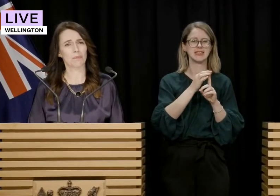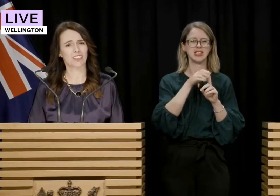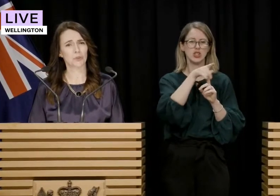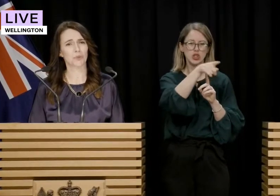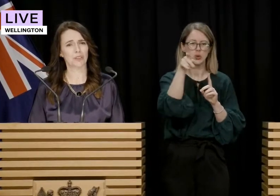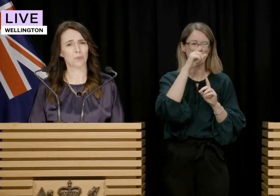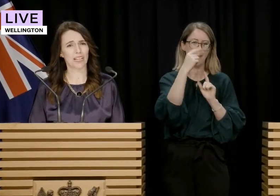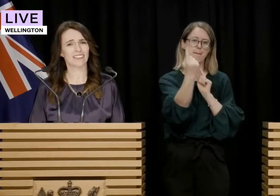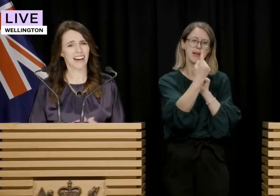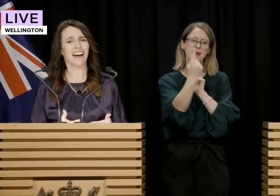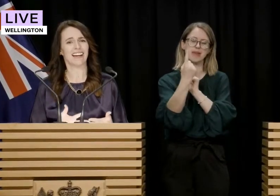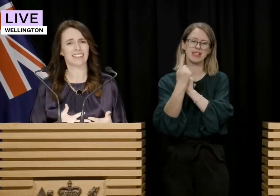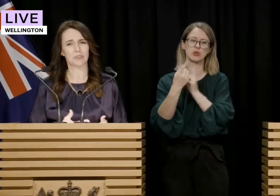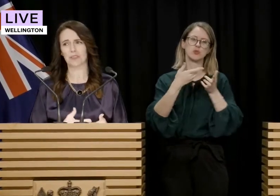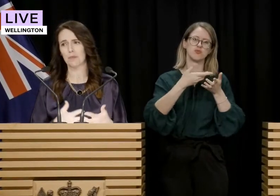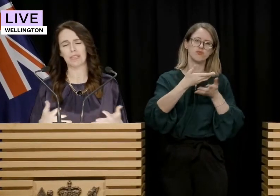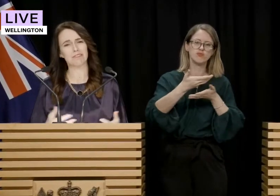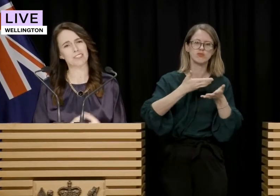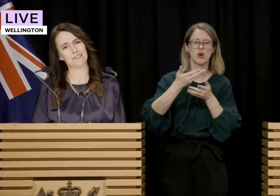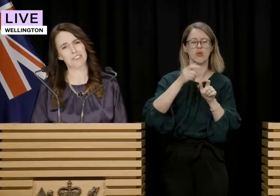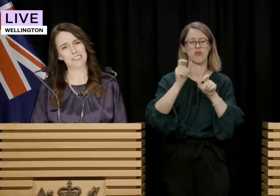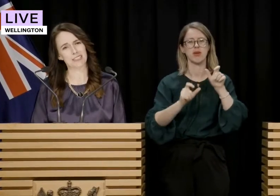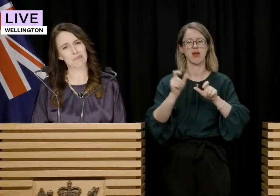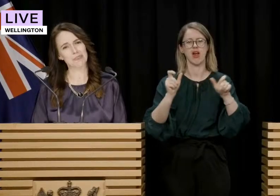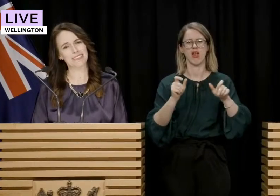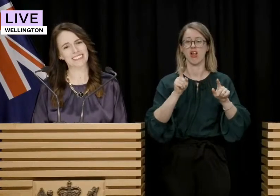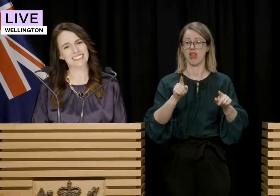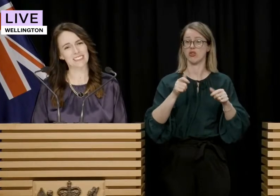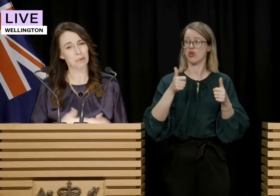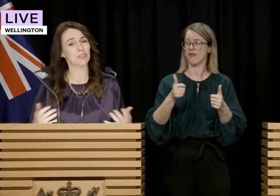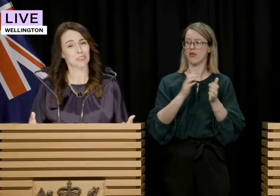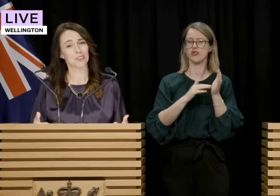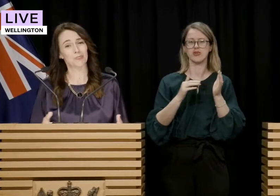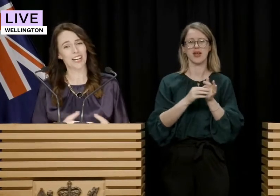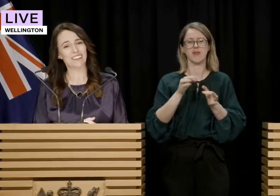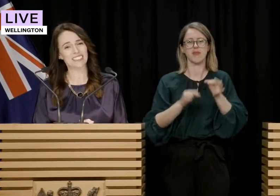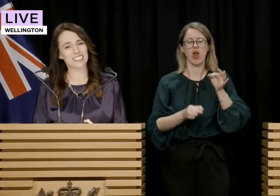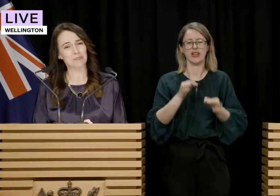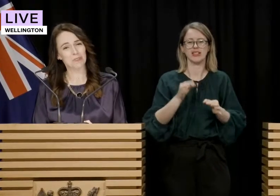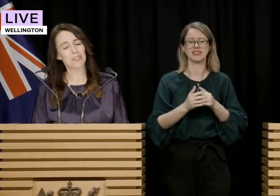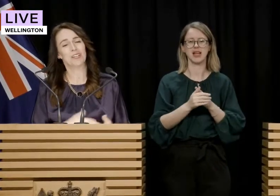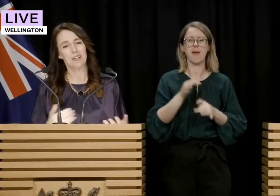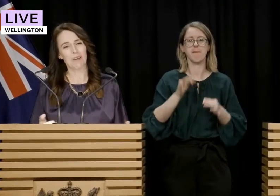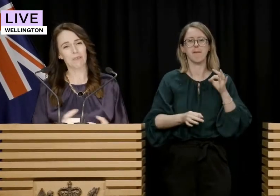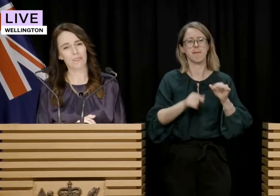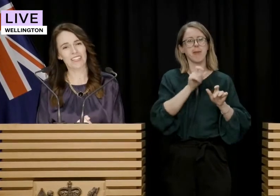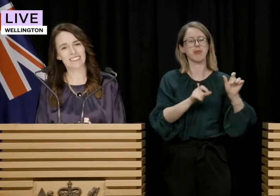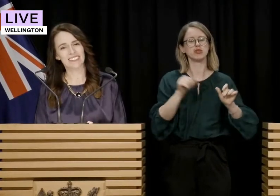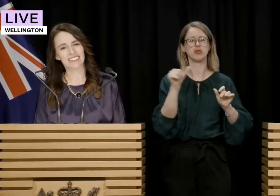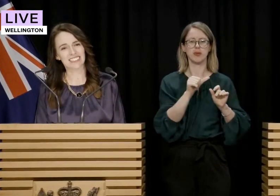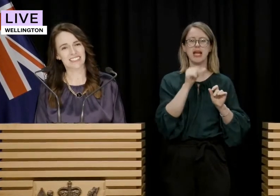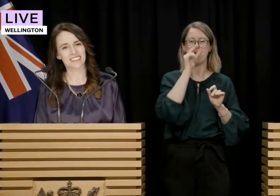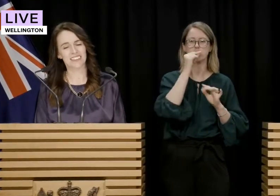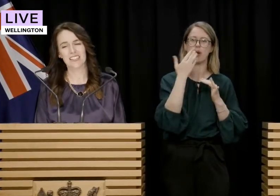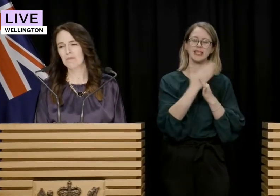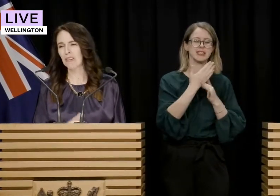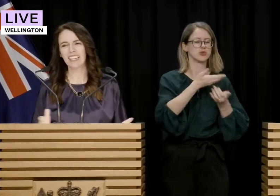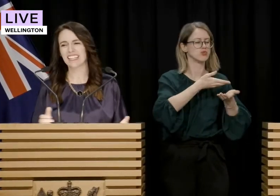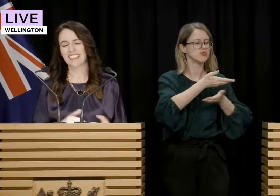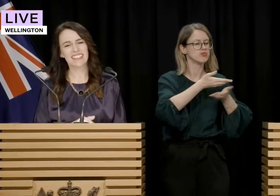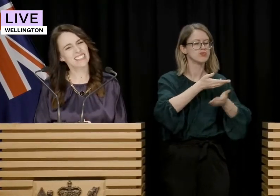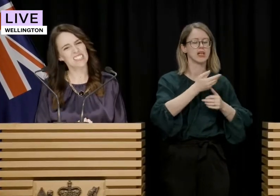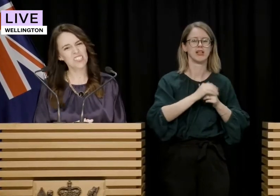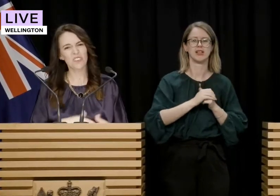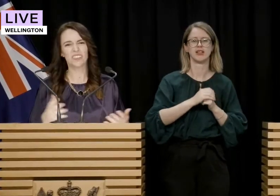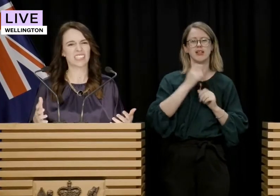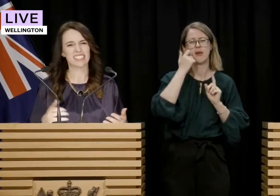that we want to make sure that we are. That's one of the benefits of New Zealand politics. As politicians, we are accessible, and we want that to continue. But